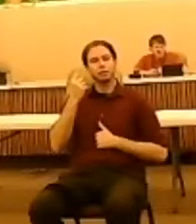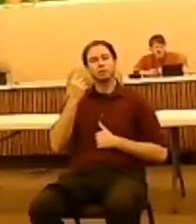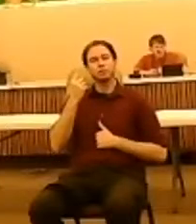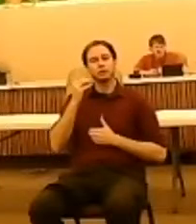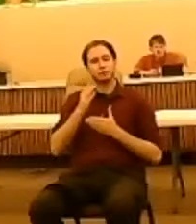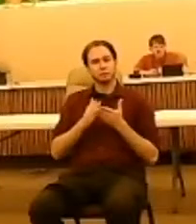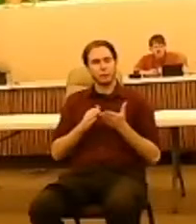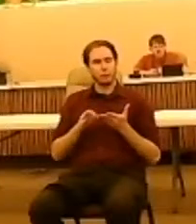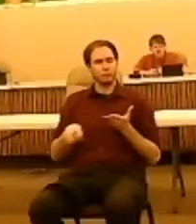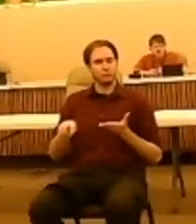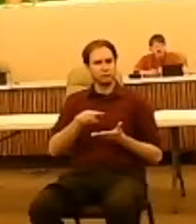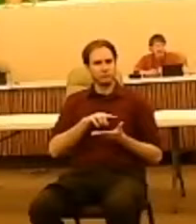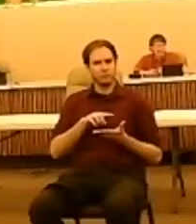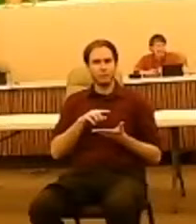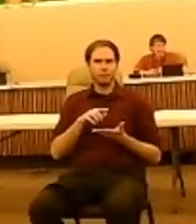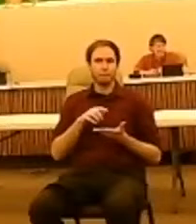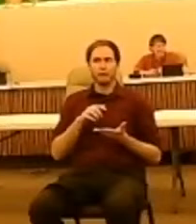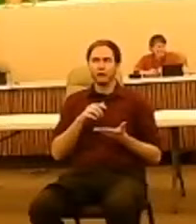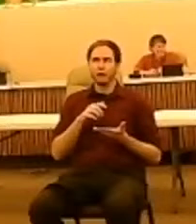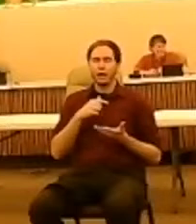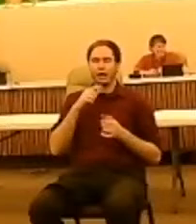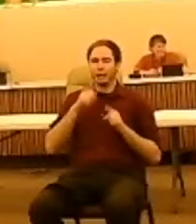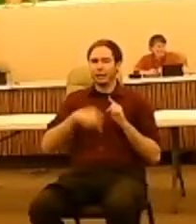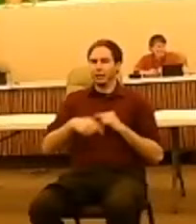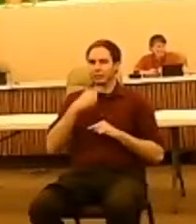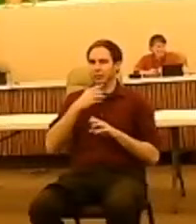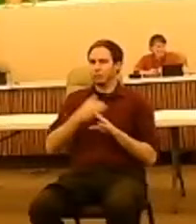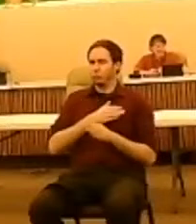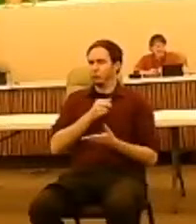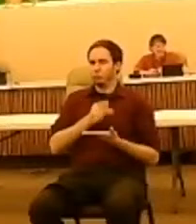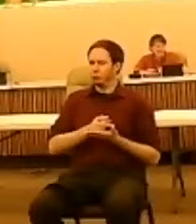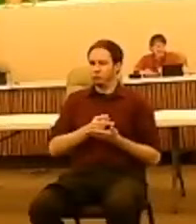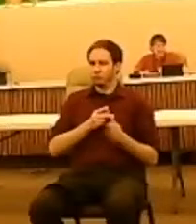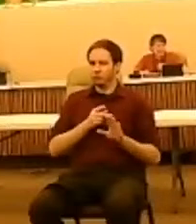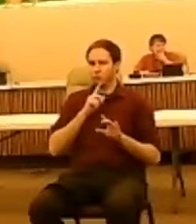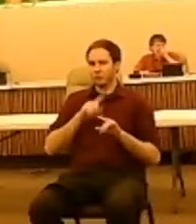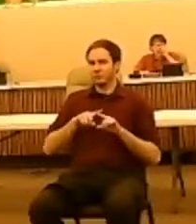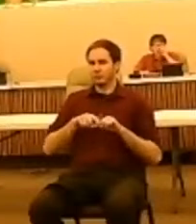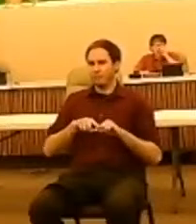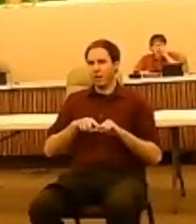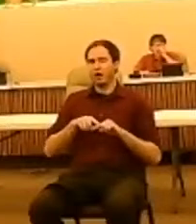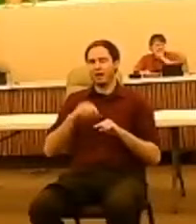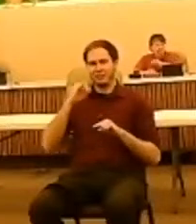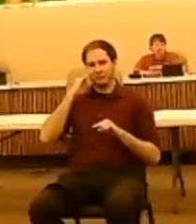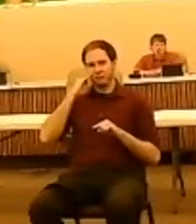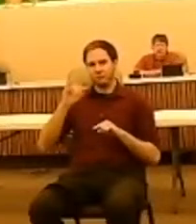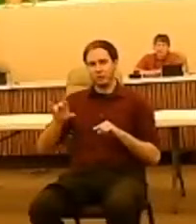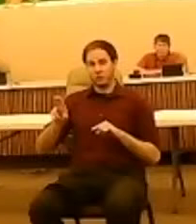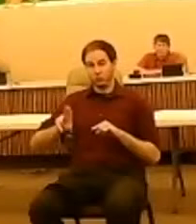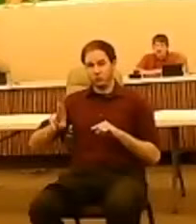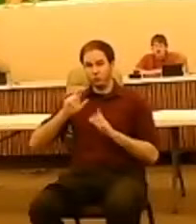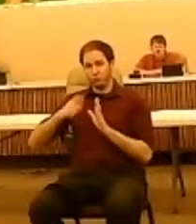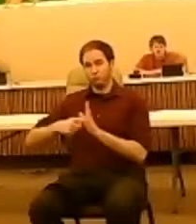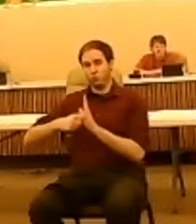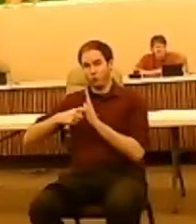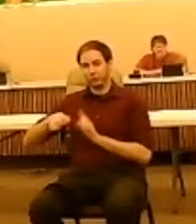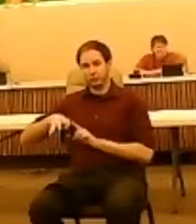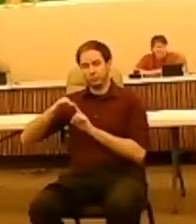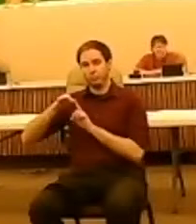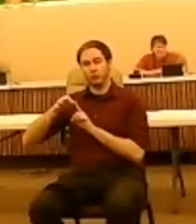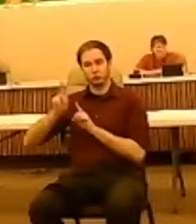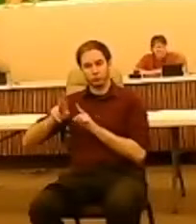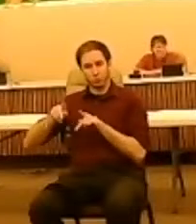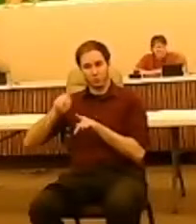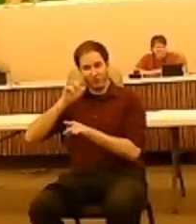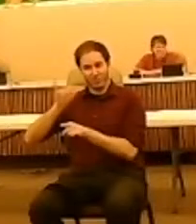of the stuff, I won't say it's pre-approved because it depends on whether the use requires a special use permit or